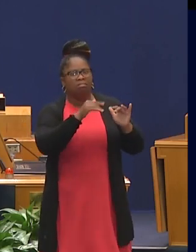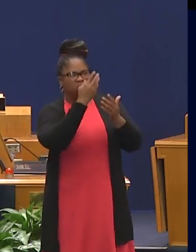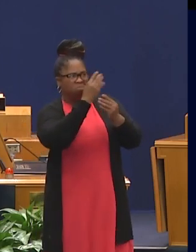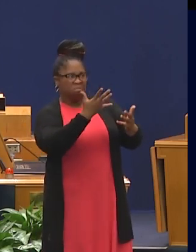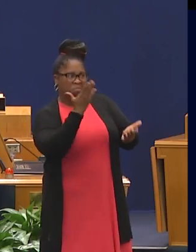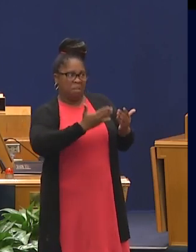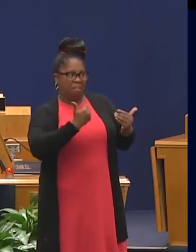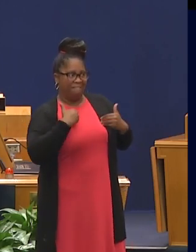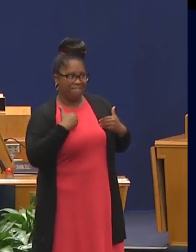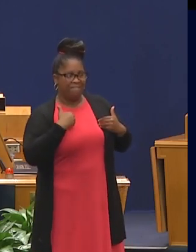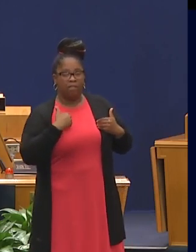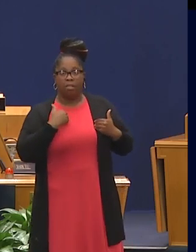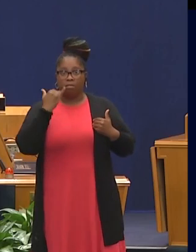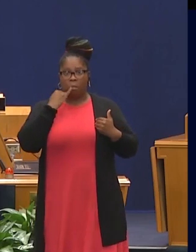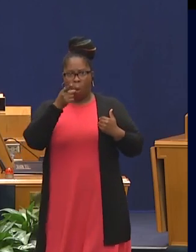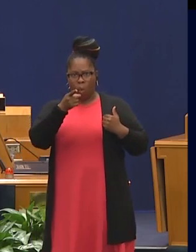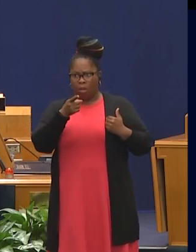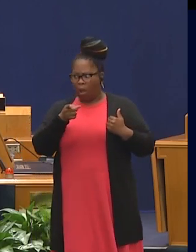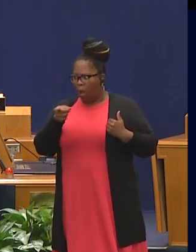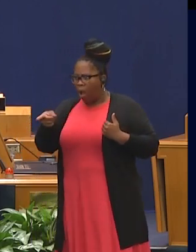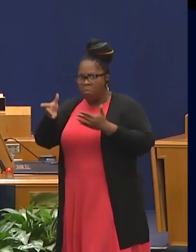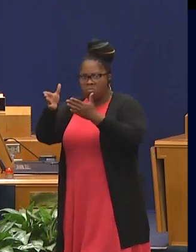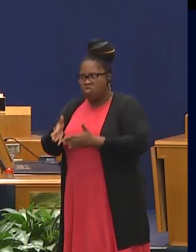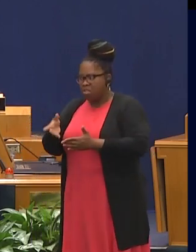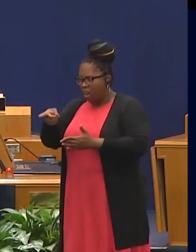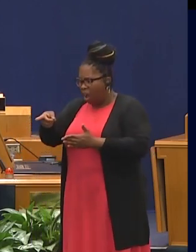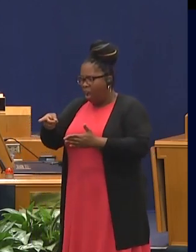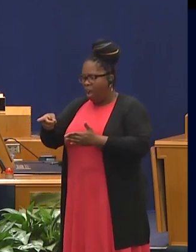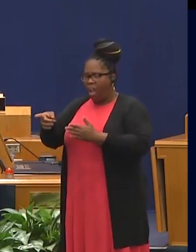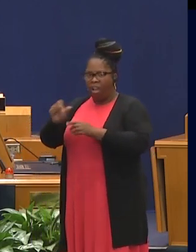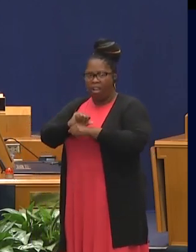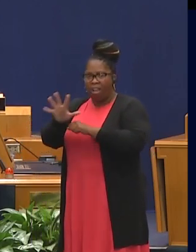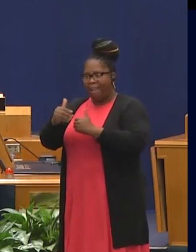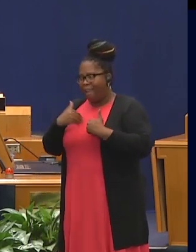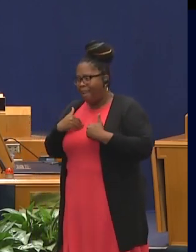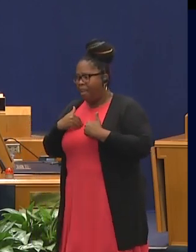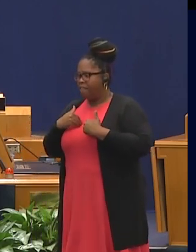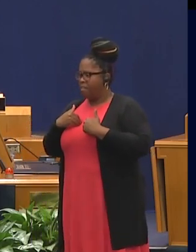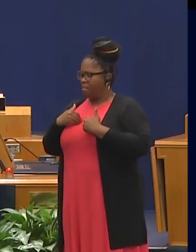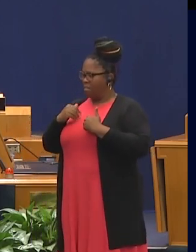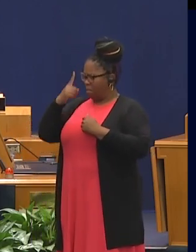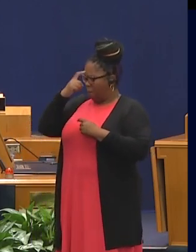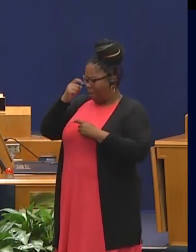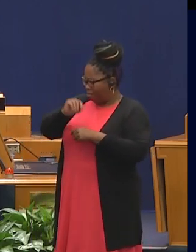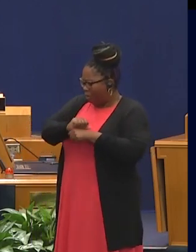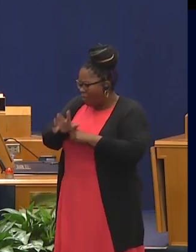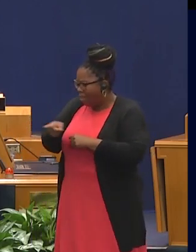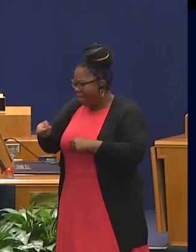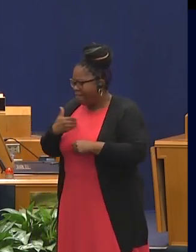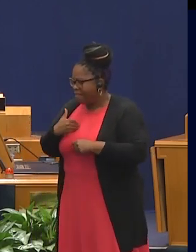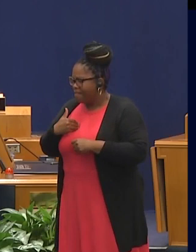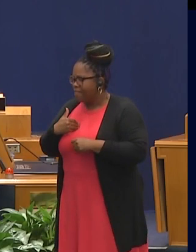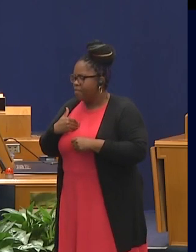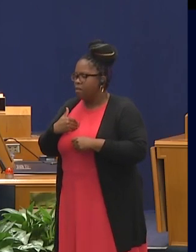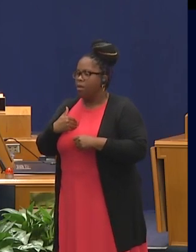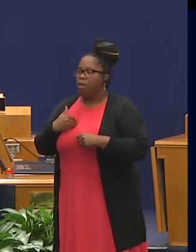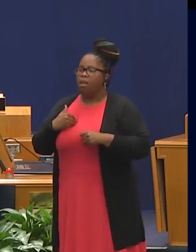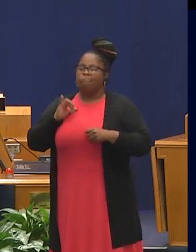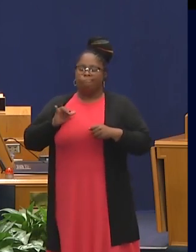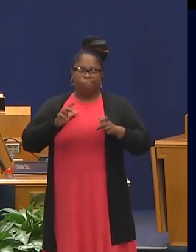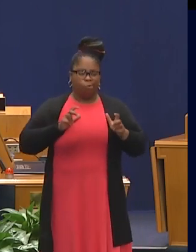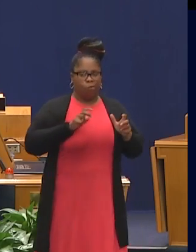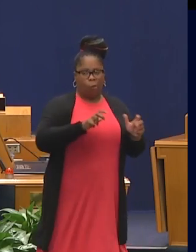positive for COVID-19, please make sure you're self-quarantining for 14 days. Each day, I'm